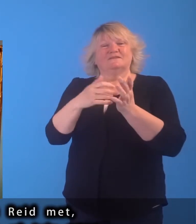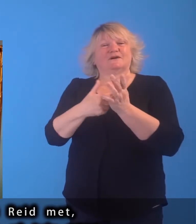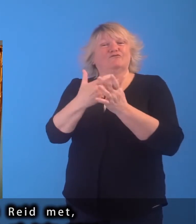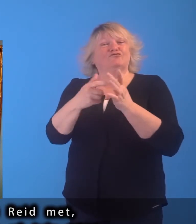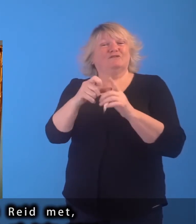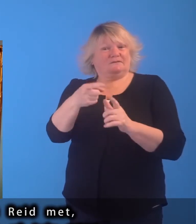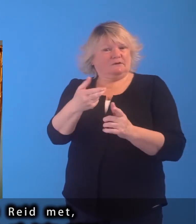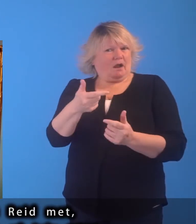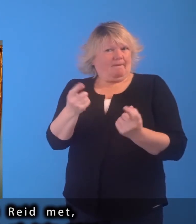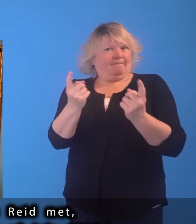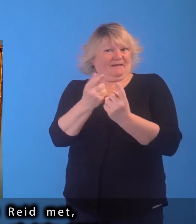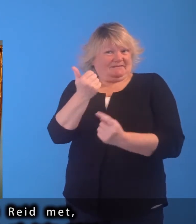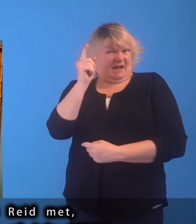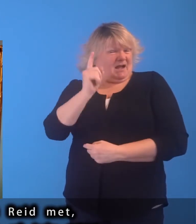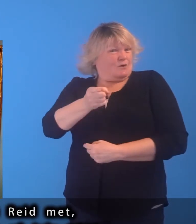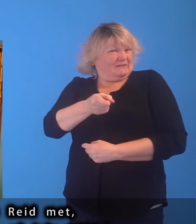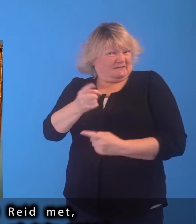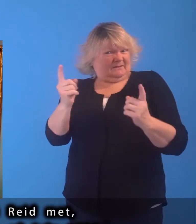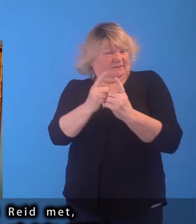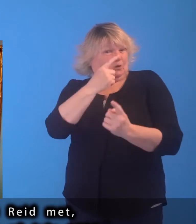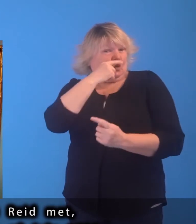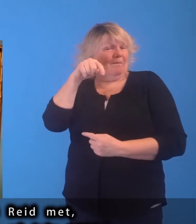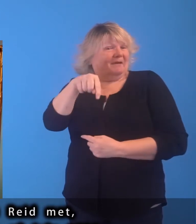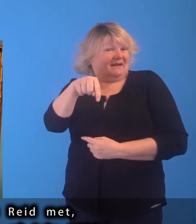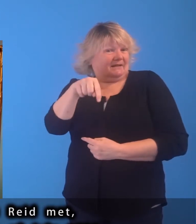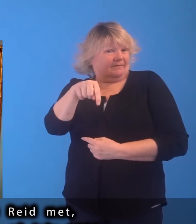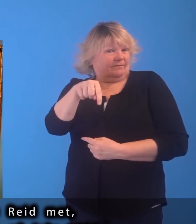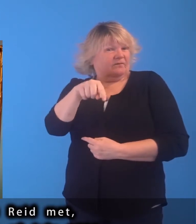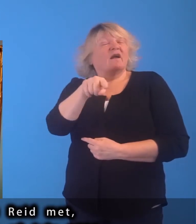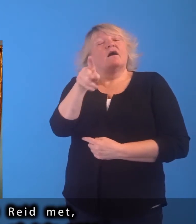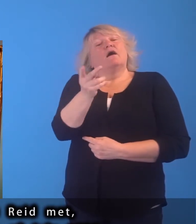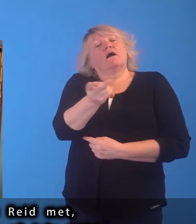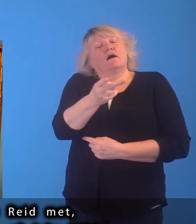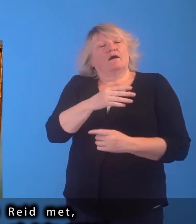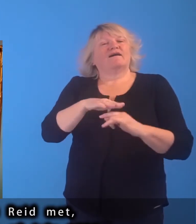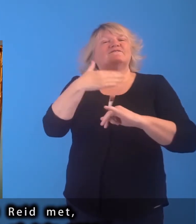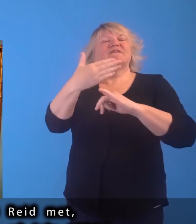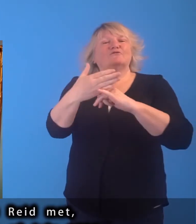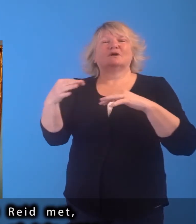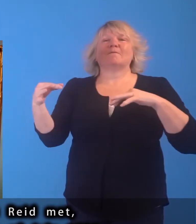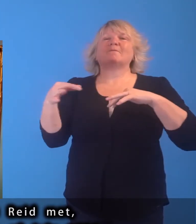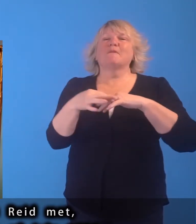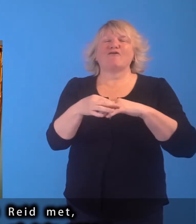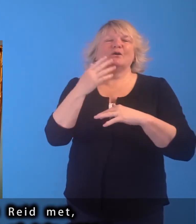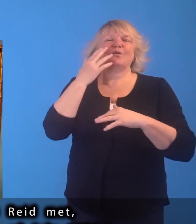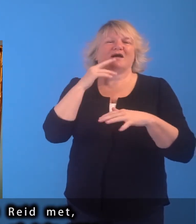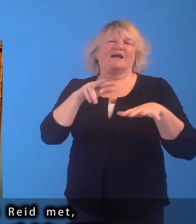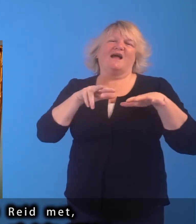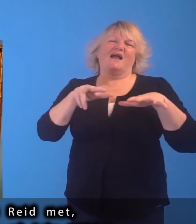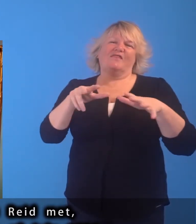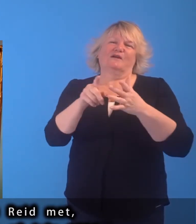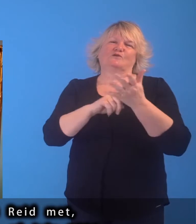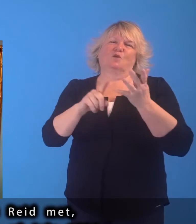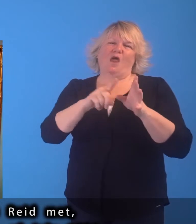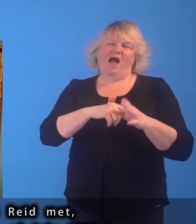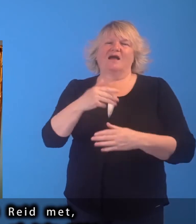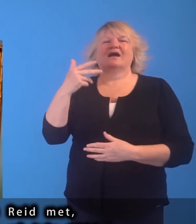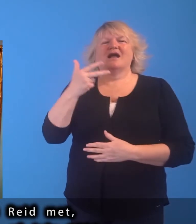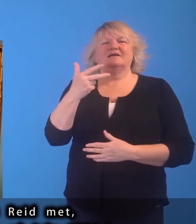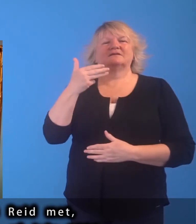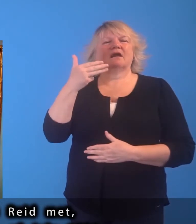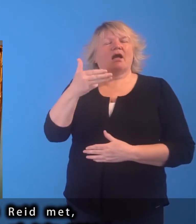And that this is how Mr. and Mrs. Reid met, eventually getting married on the 8th of July